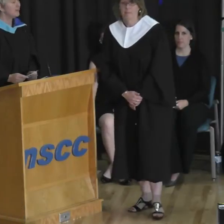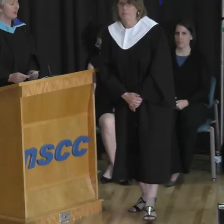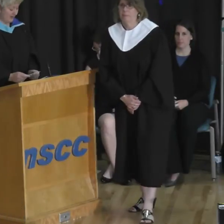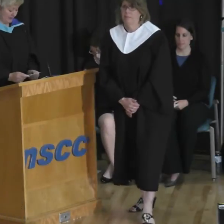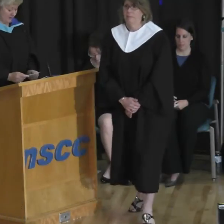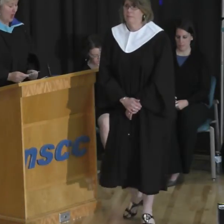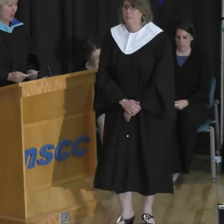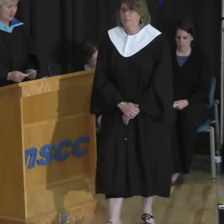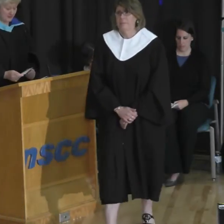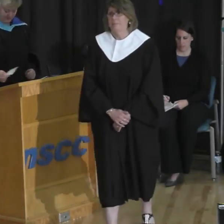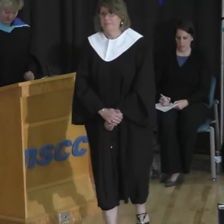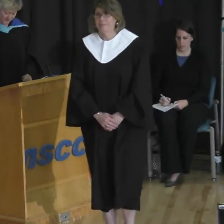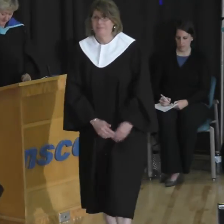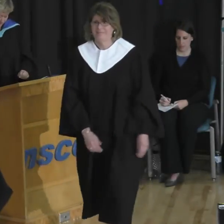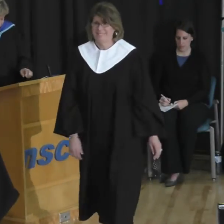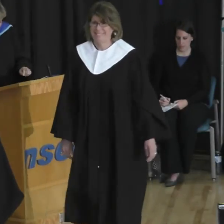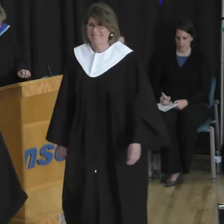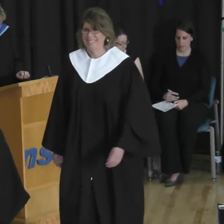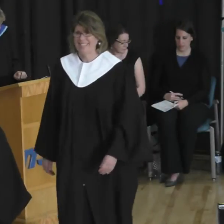Connie McClellan, Honors.